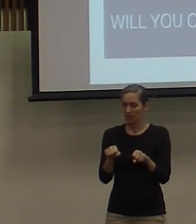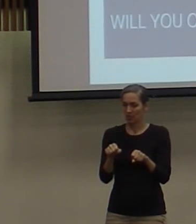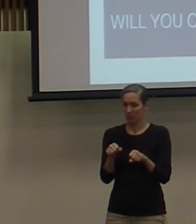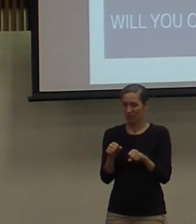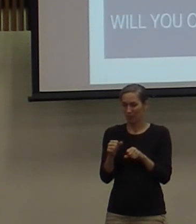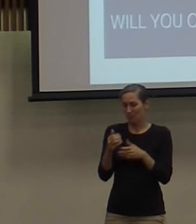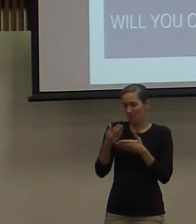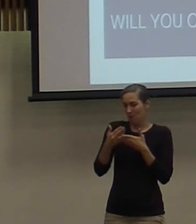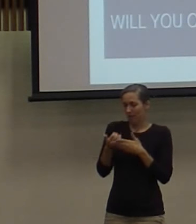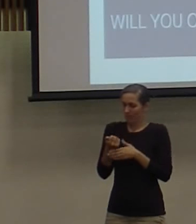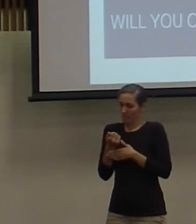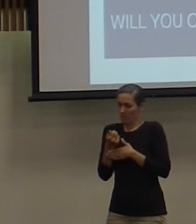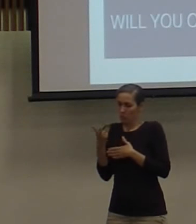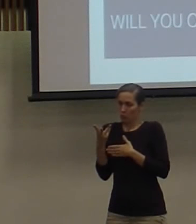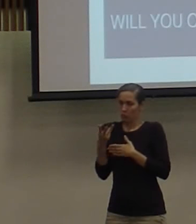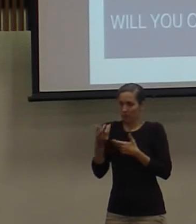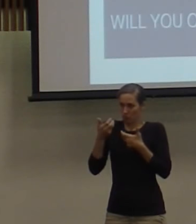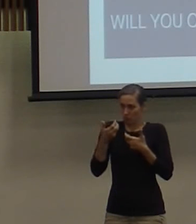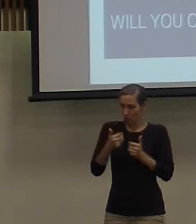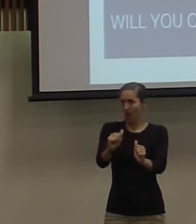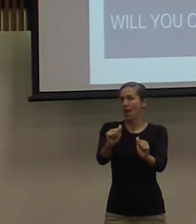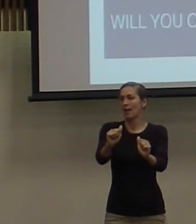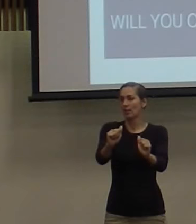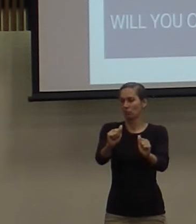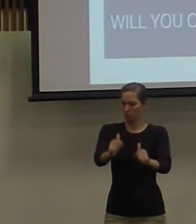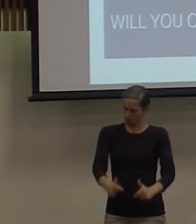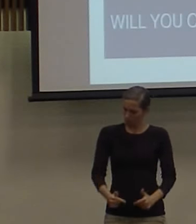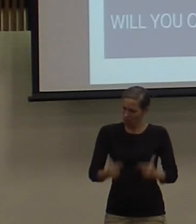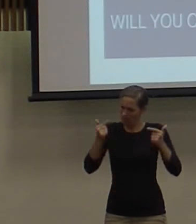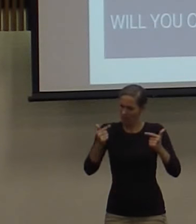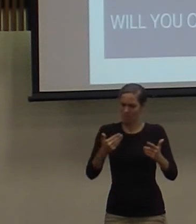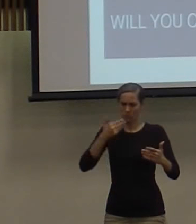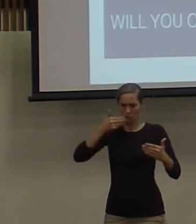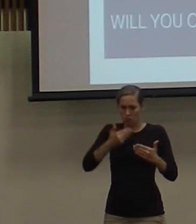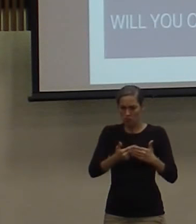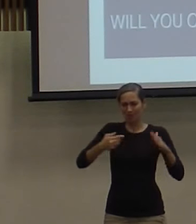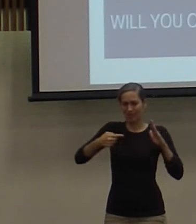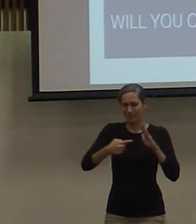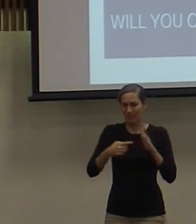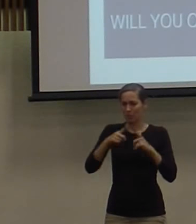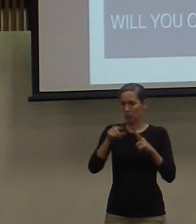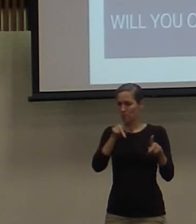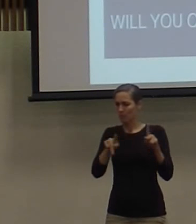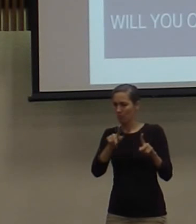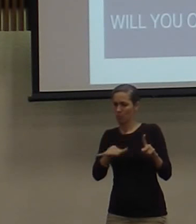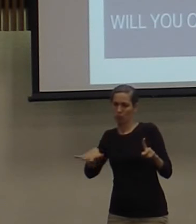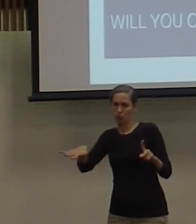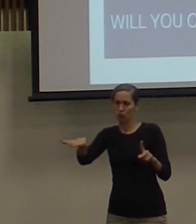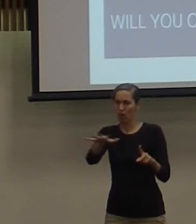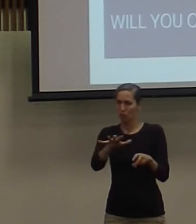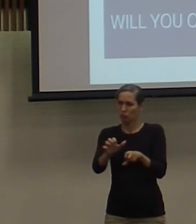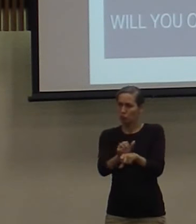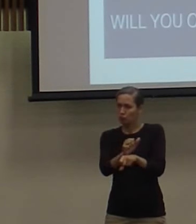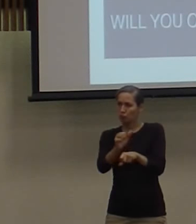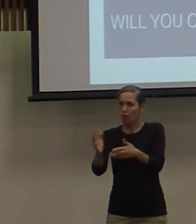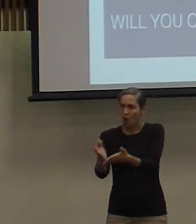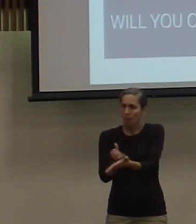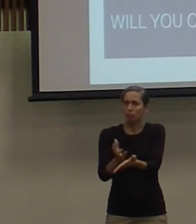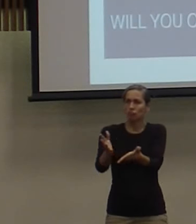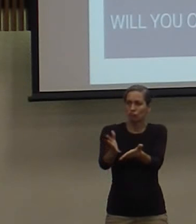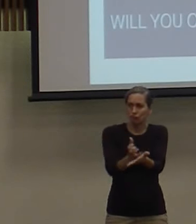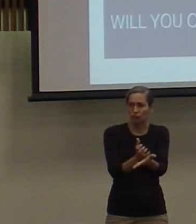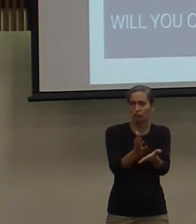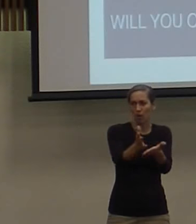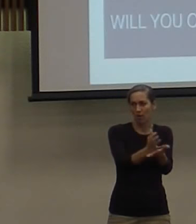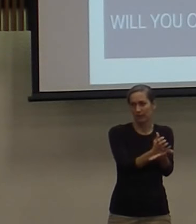just try to live and be a good example to the people around and to harvest that